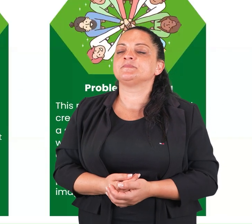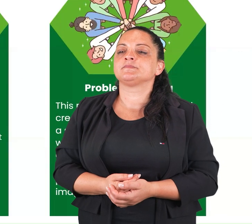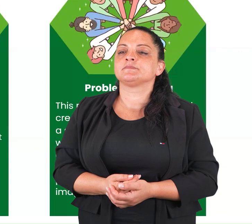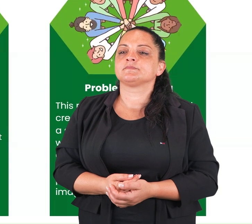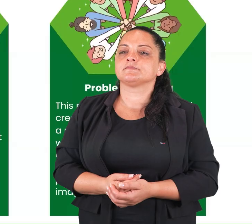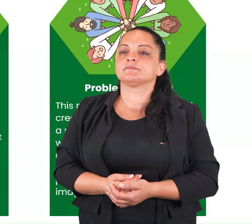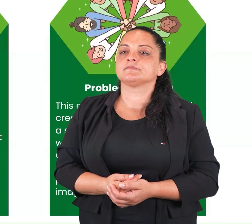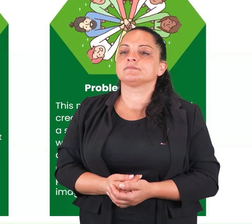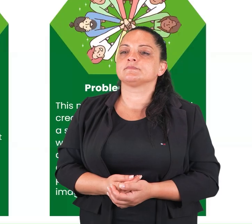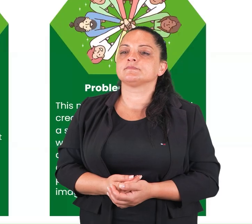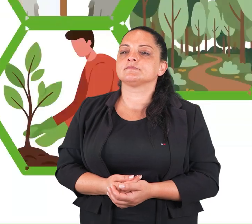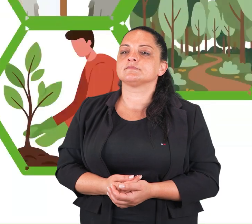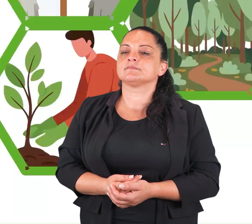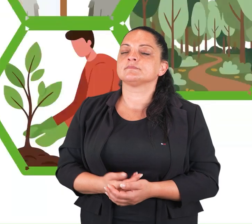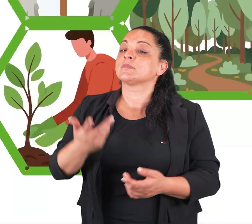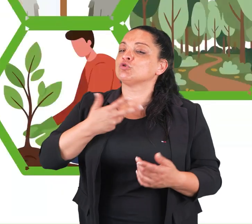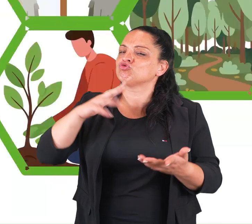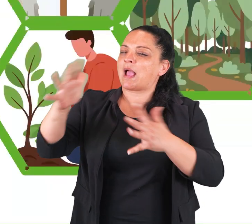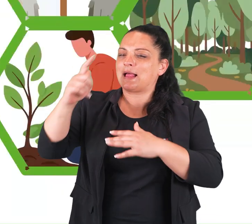school.